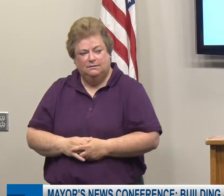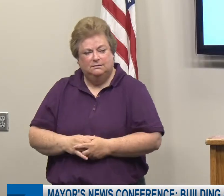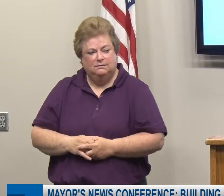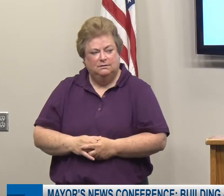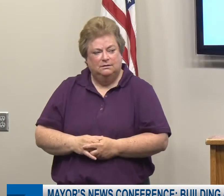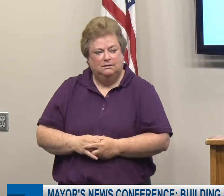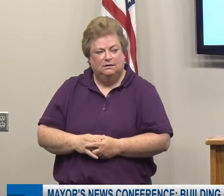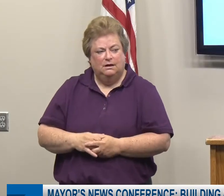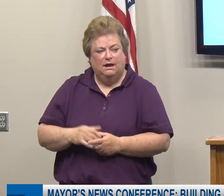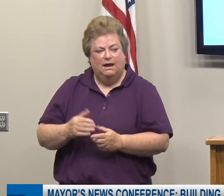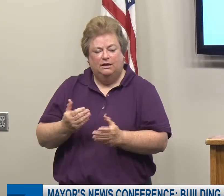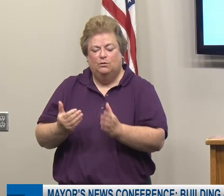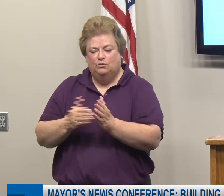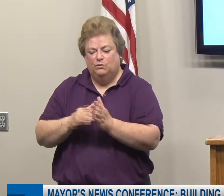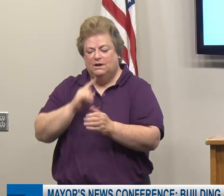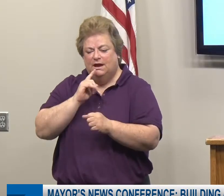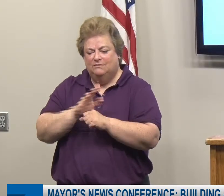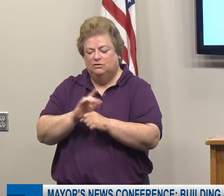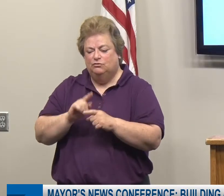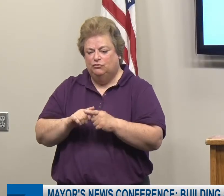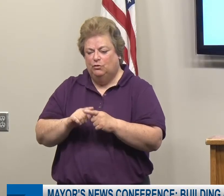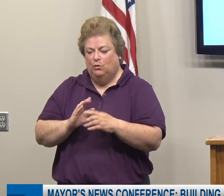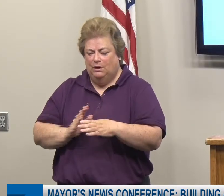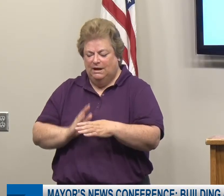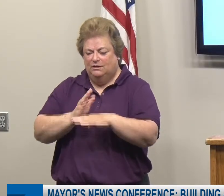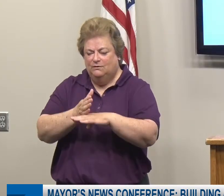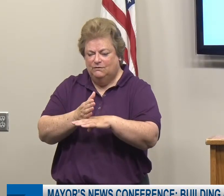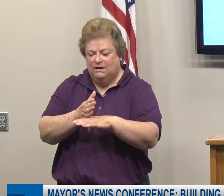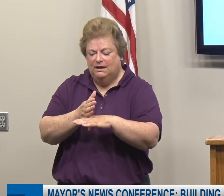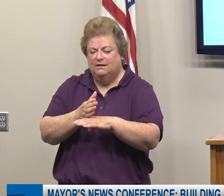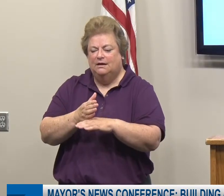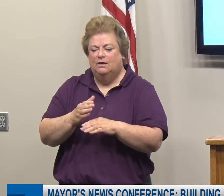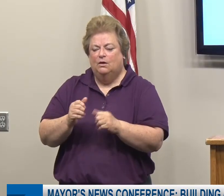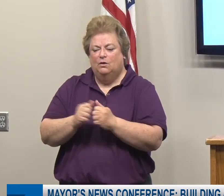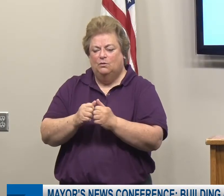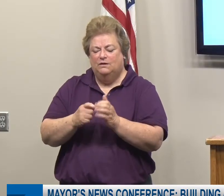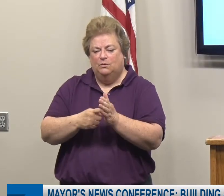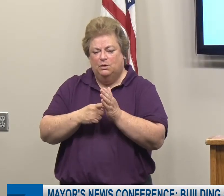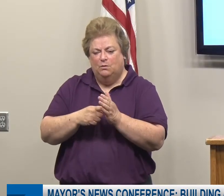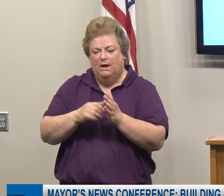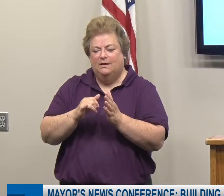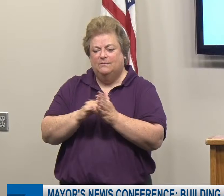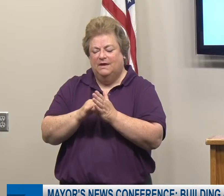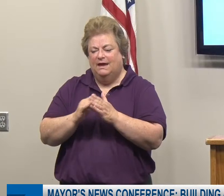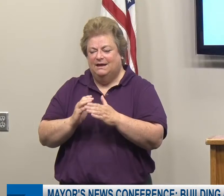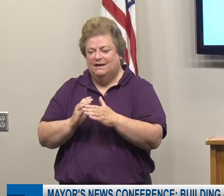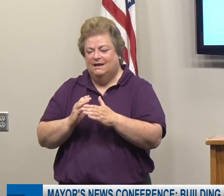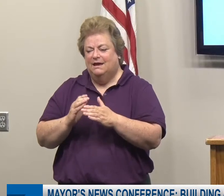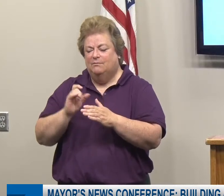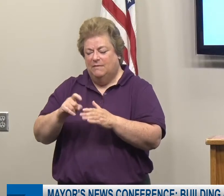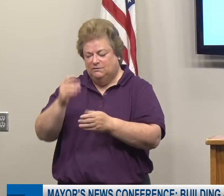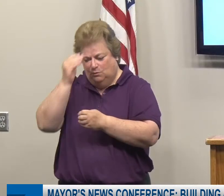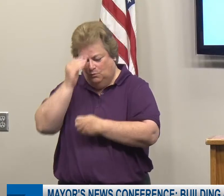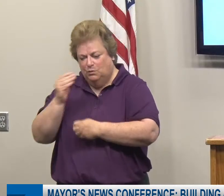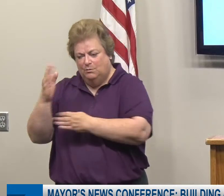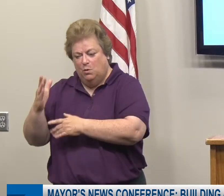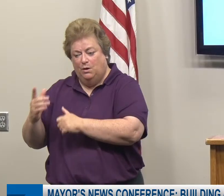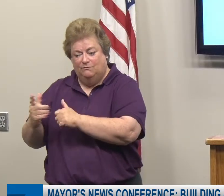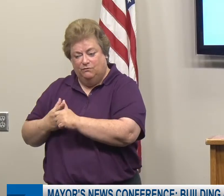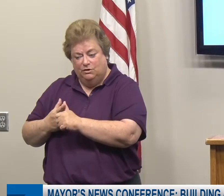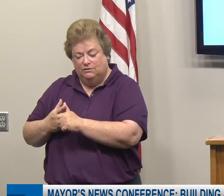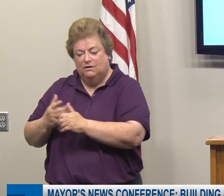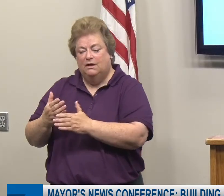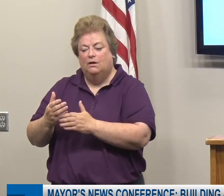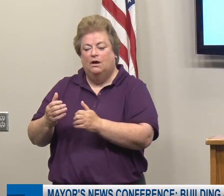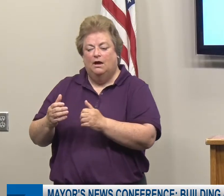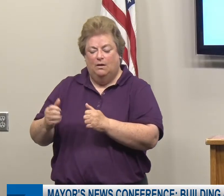A reaffirmation of the duty to intervene with the requirement that situations calling for intervention must be reported along with the